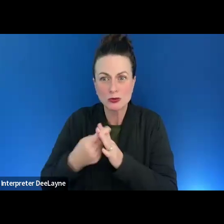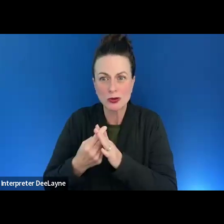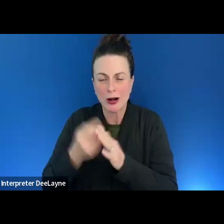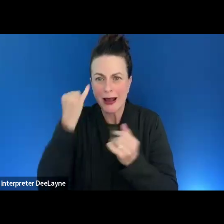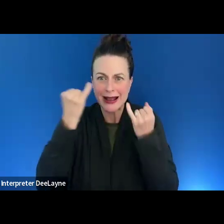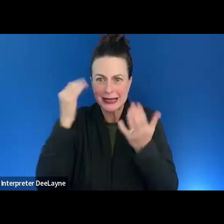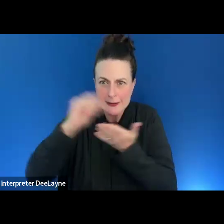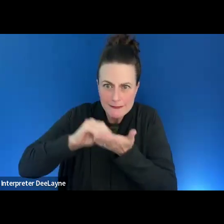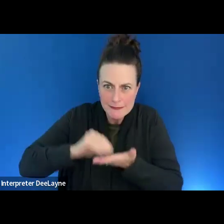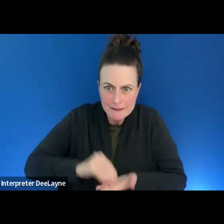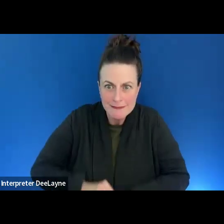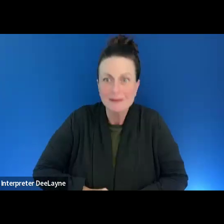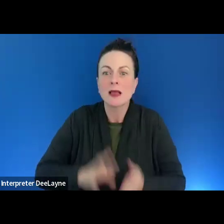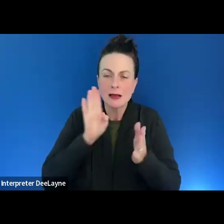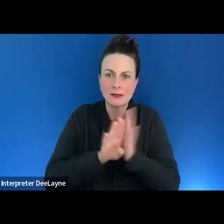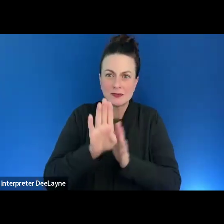my ideas on paper and be able to